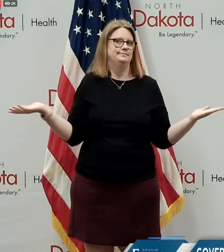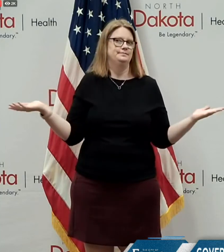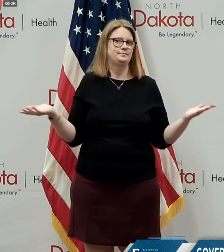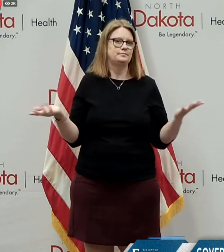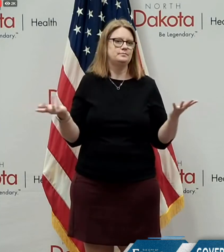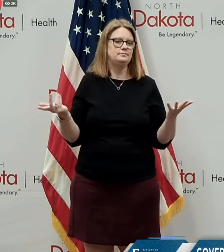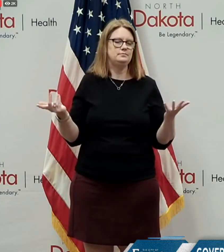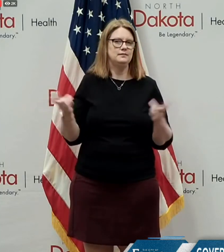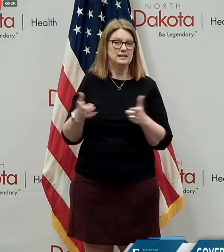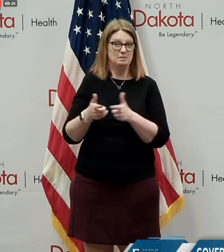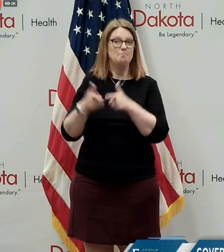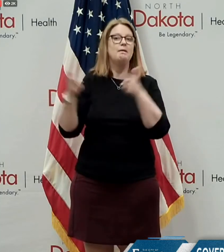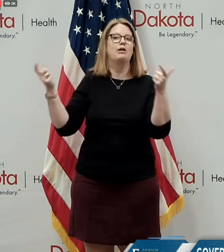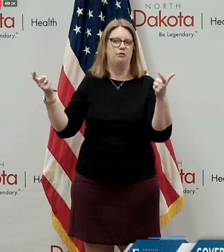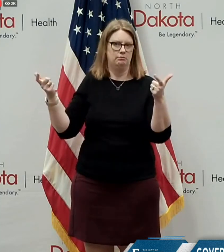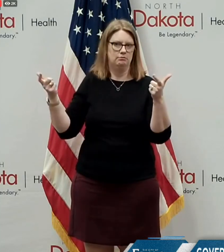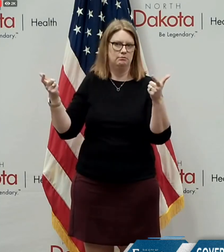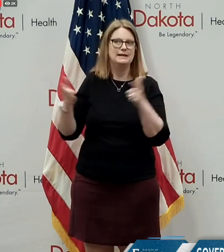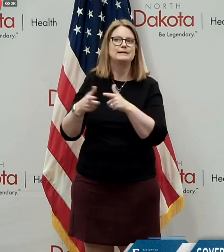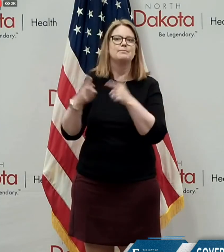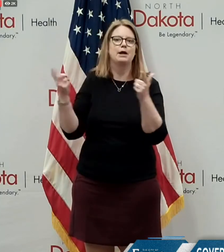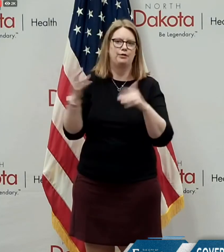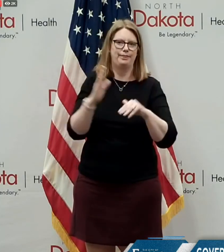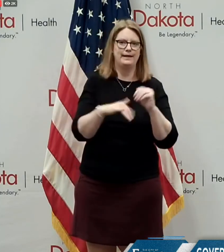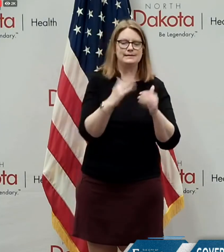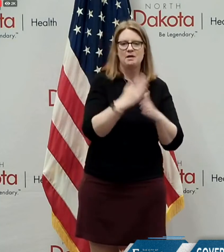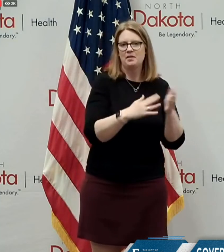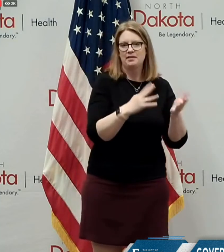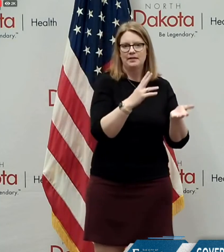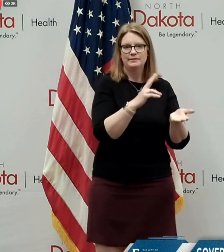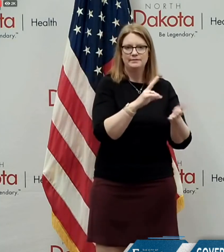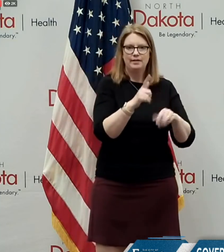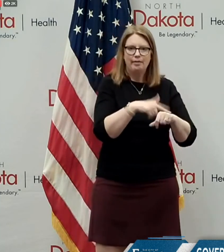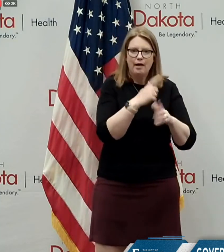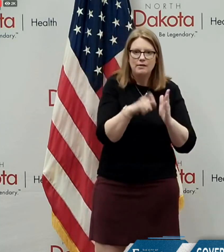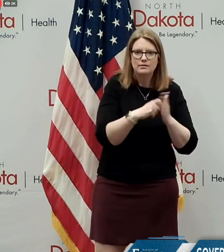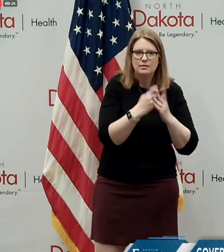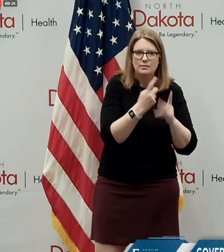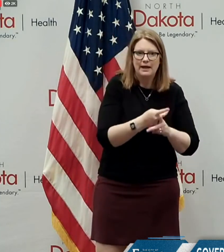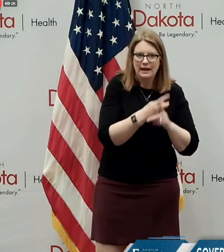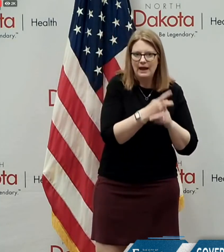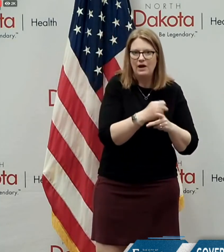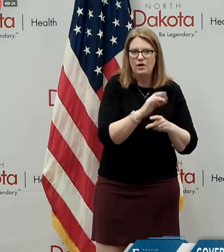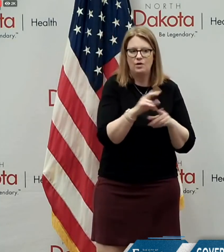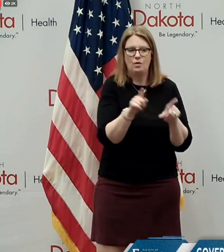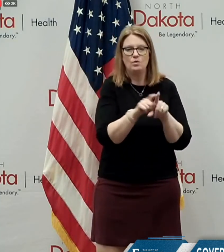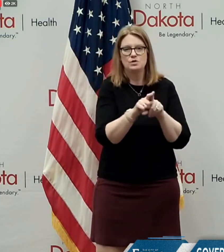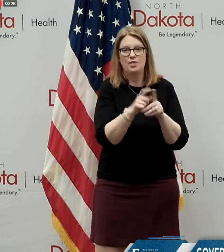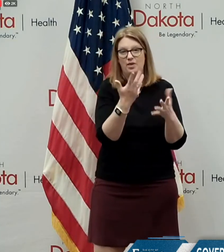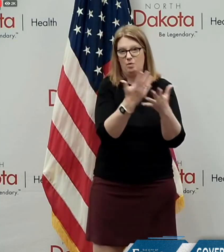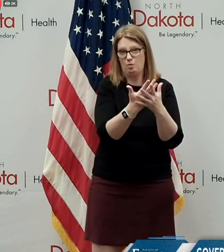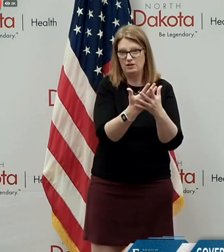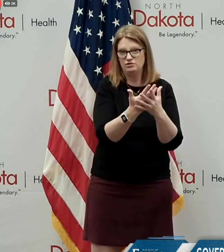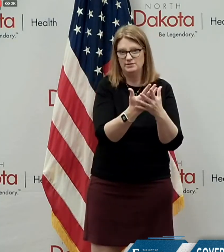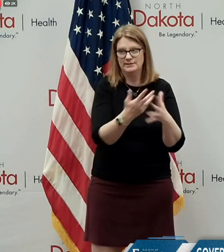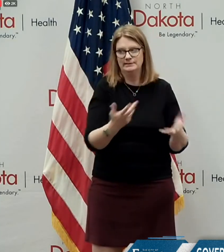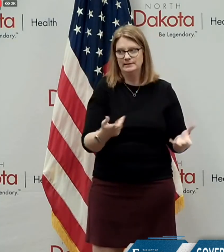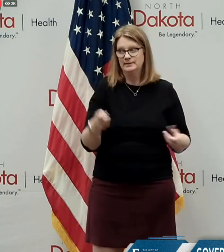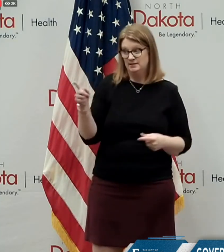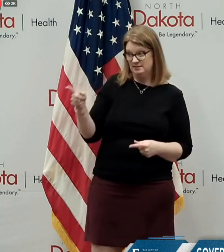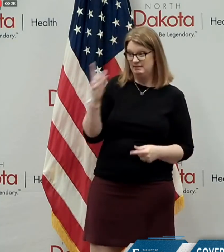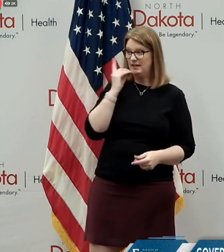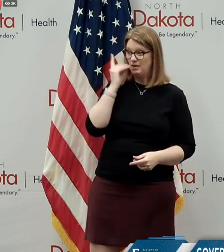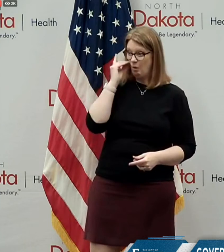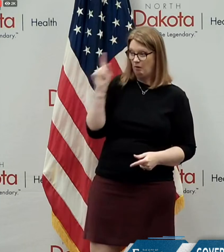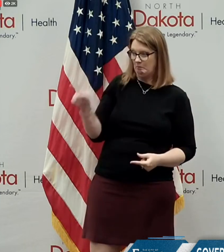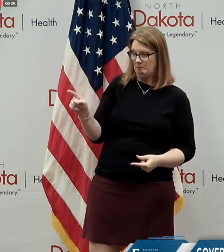any other congregate living population, including long-term care and the correction system. And so, what is the